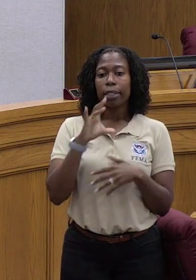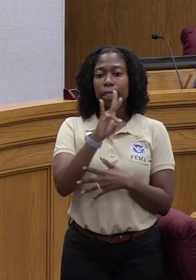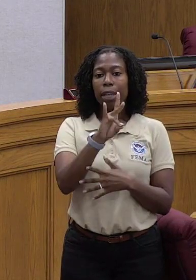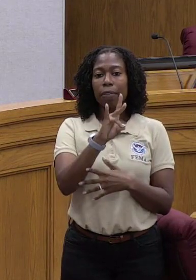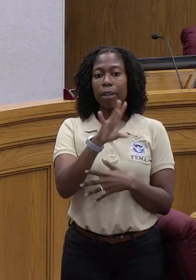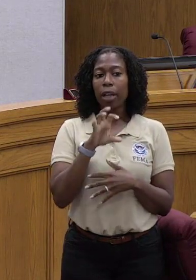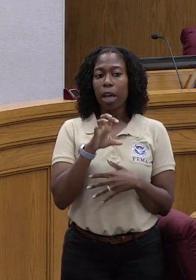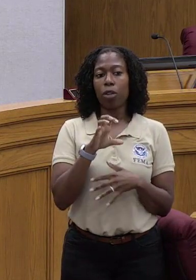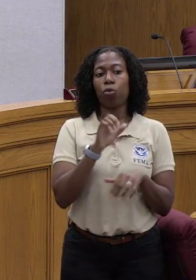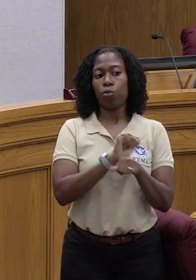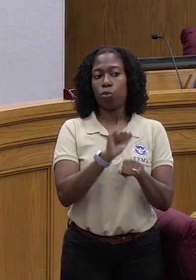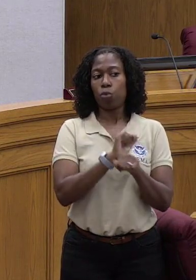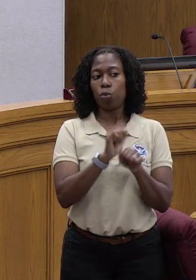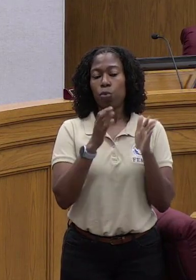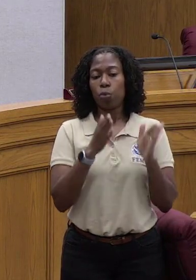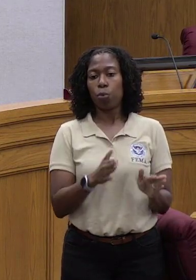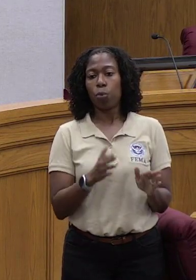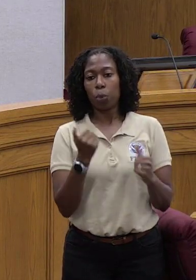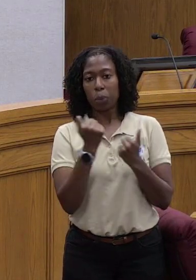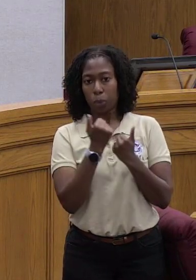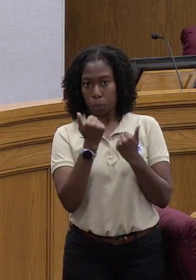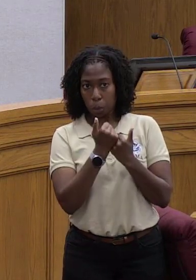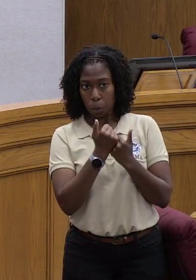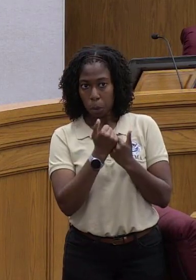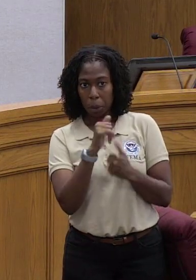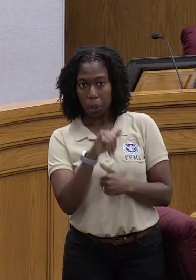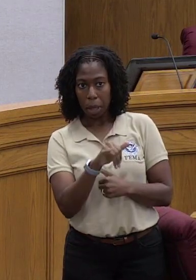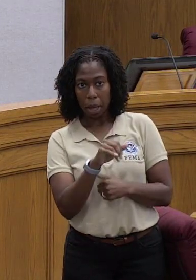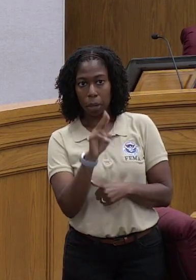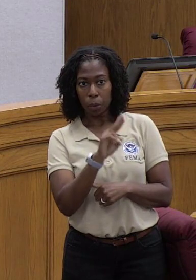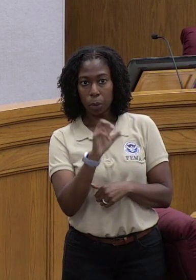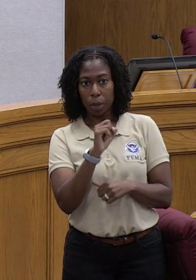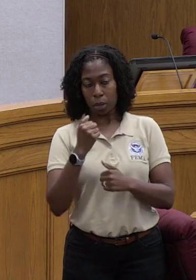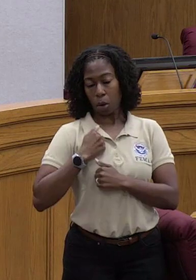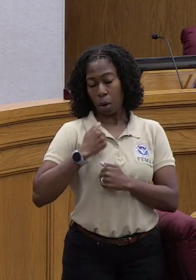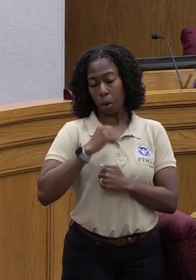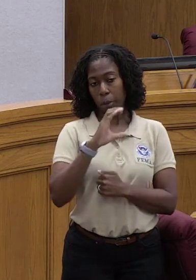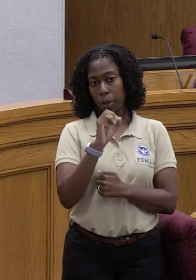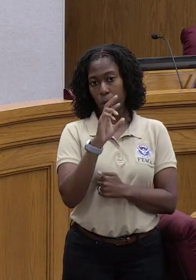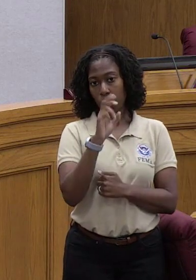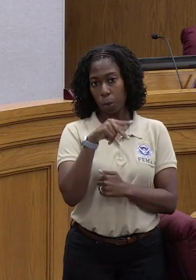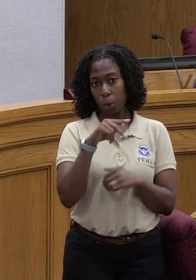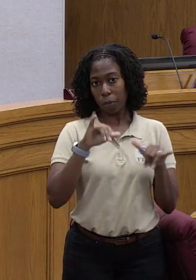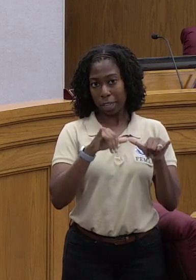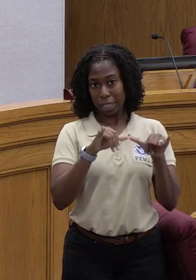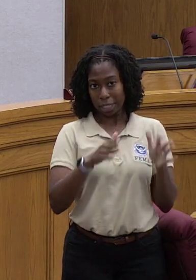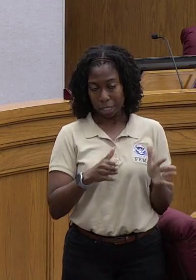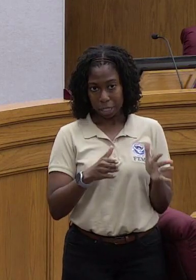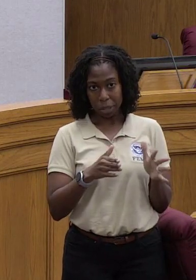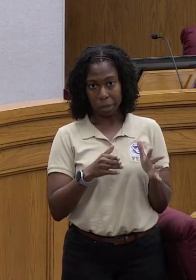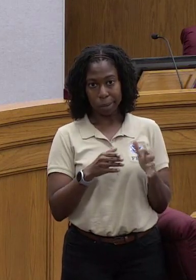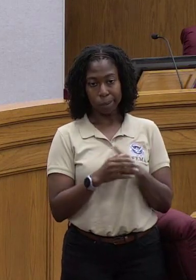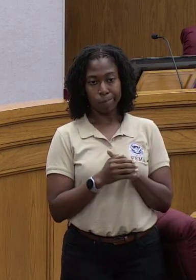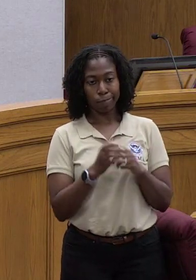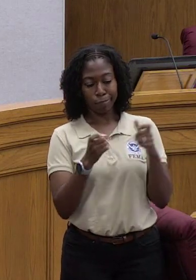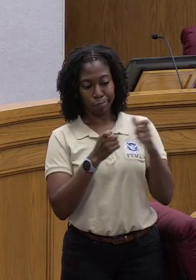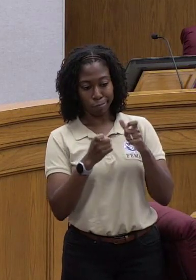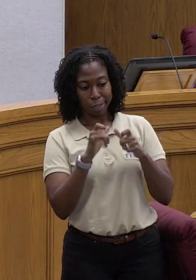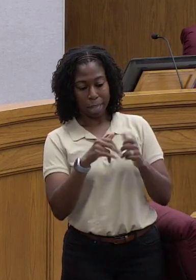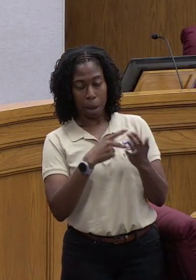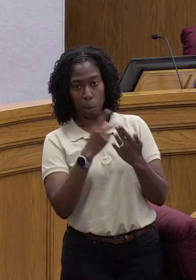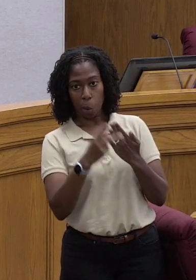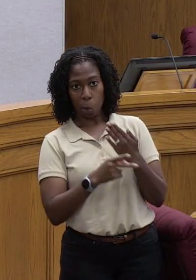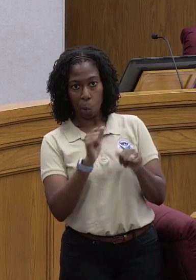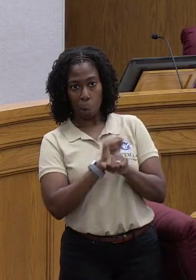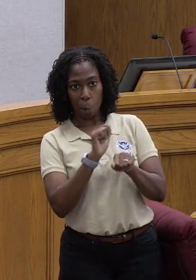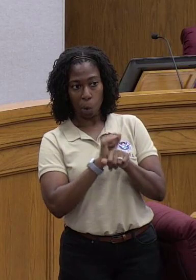personnel in support of that U.S. Army Corps of Engineer managed program working throughout